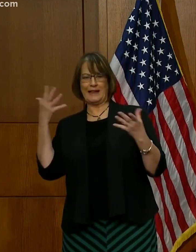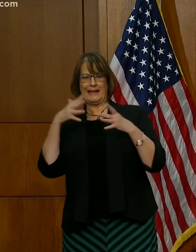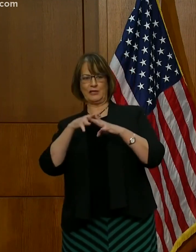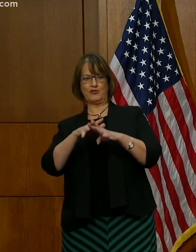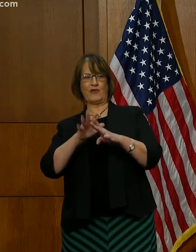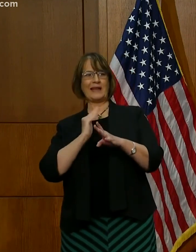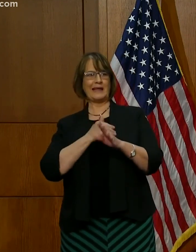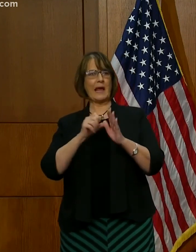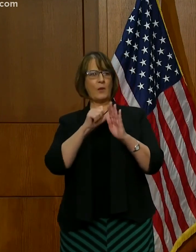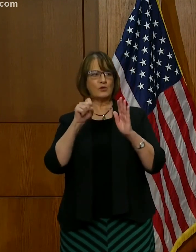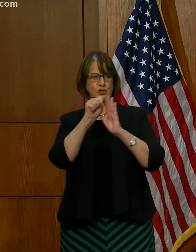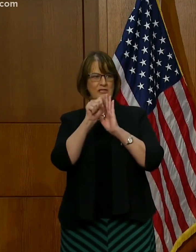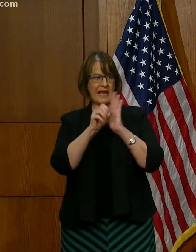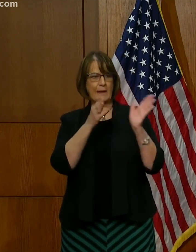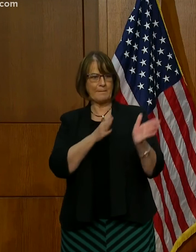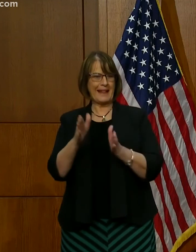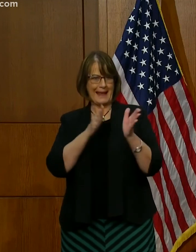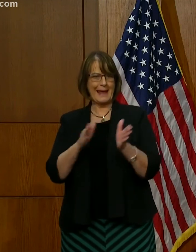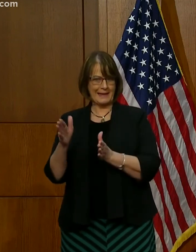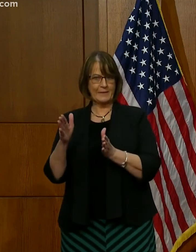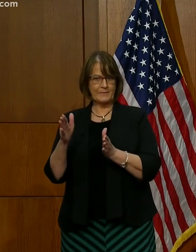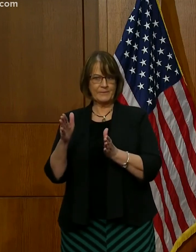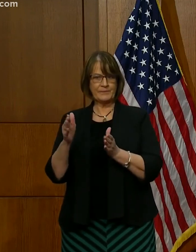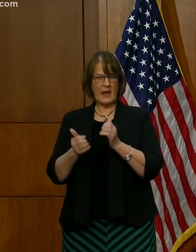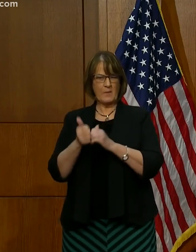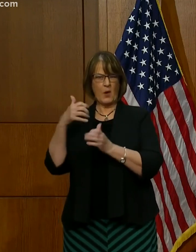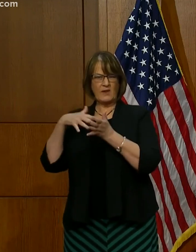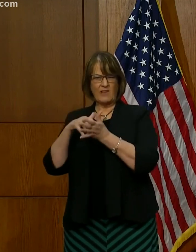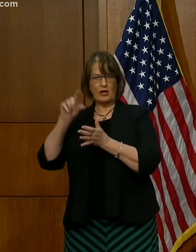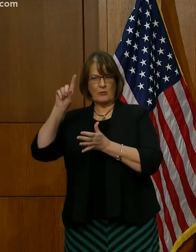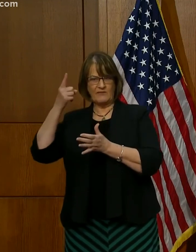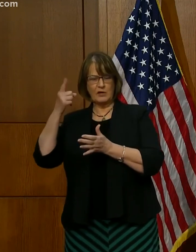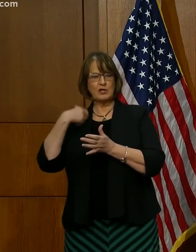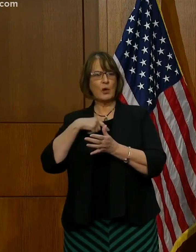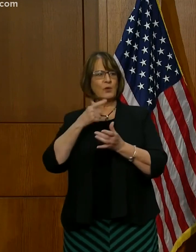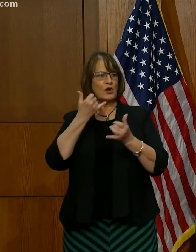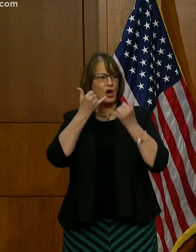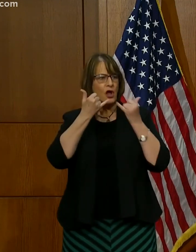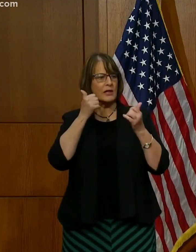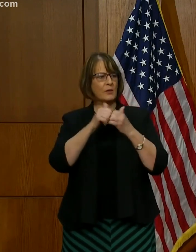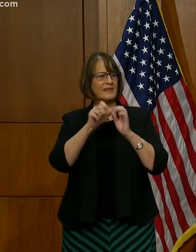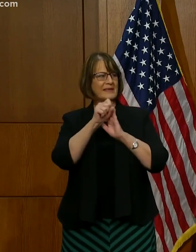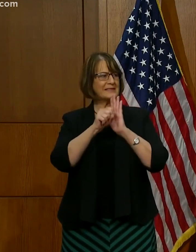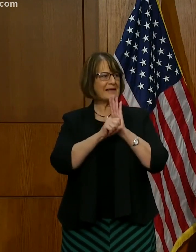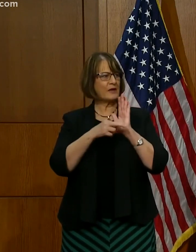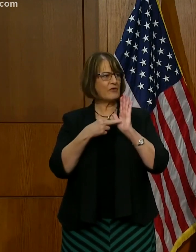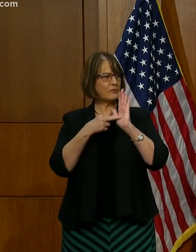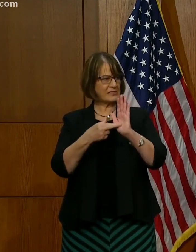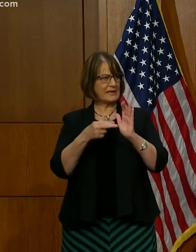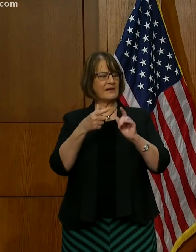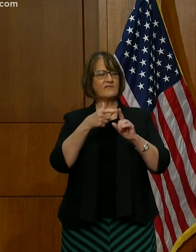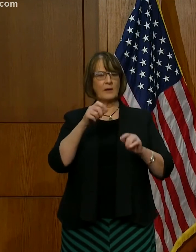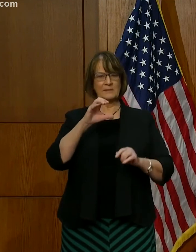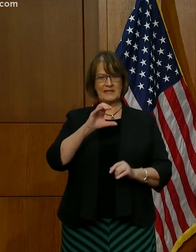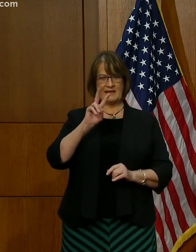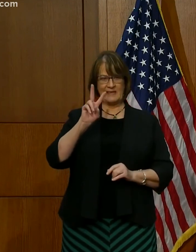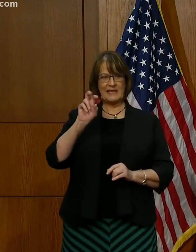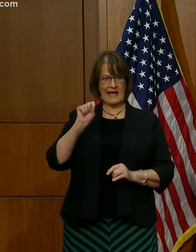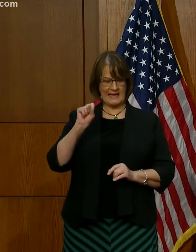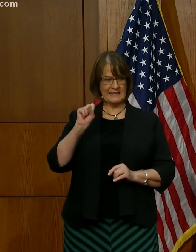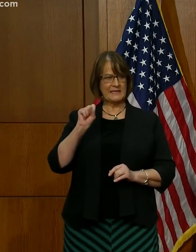our state strategy. So we have had daily calls with the state representation from CVS, the state leadership from